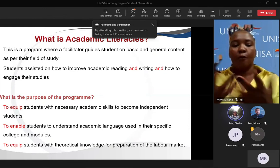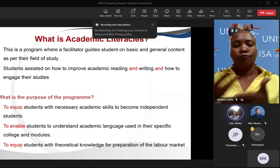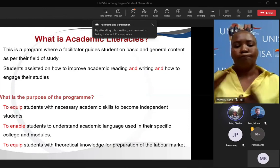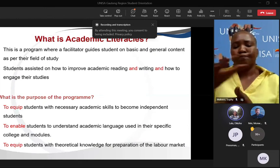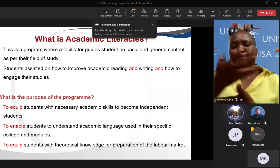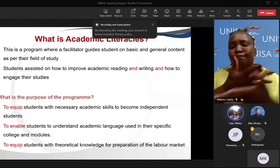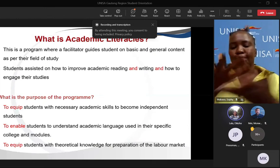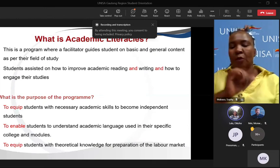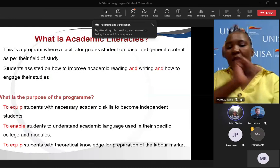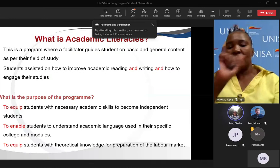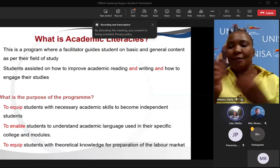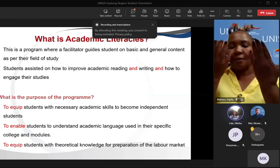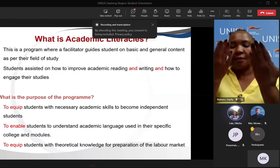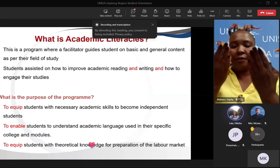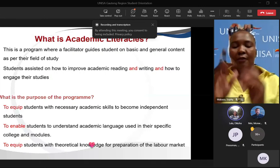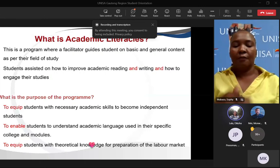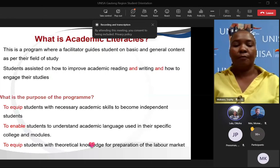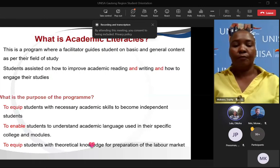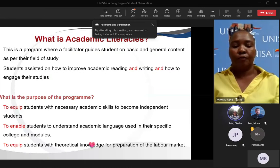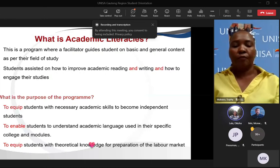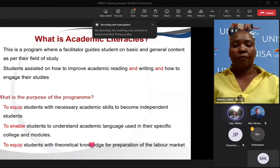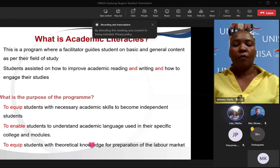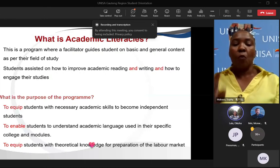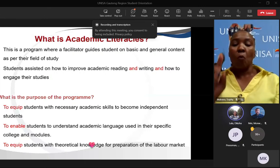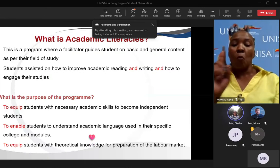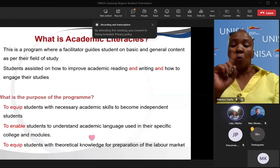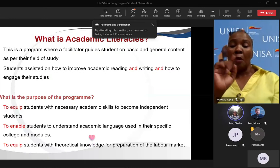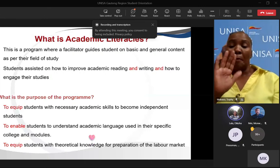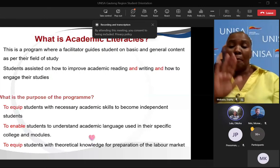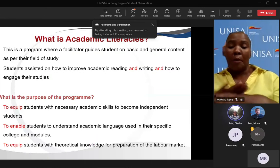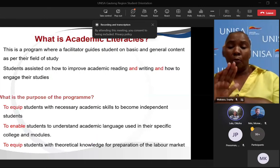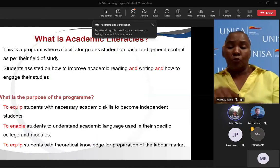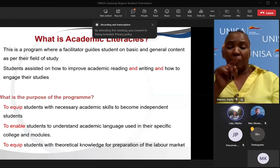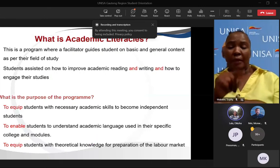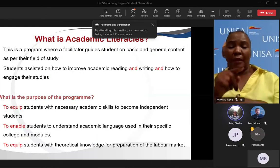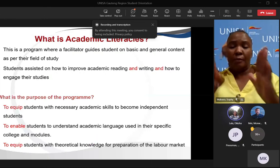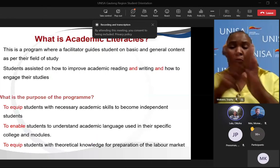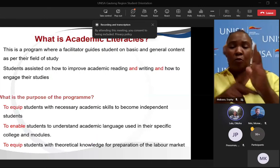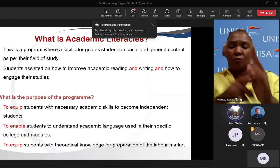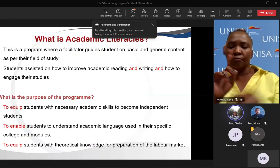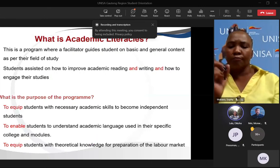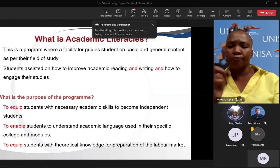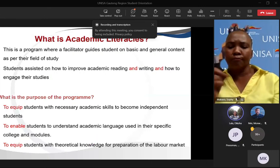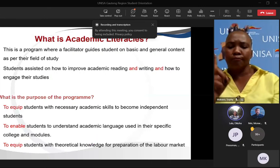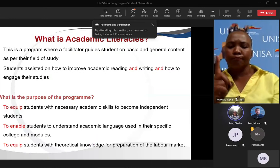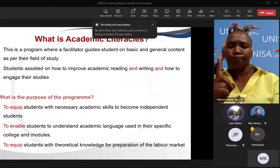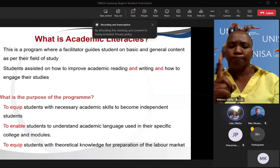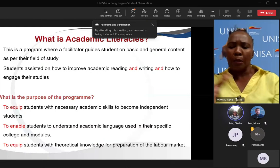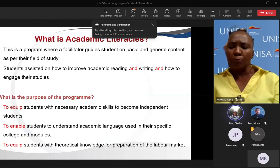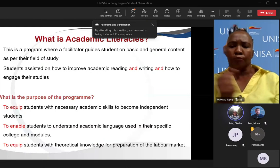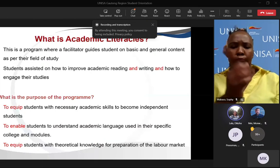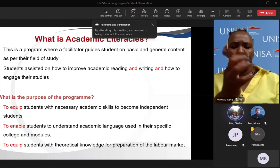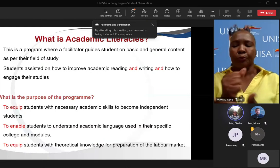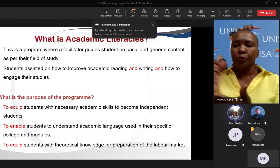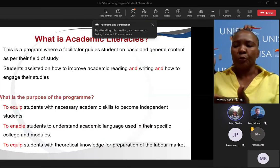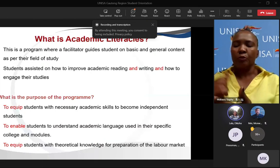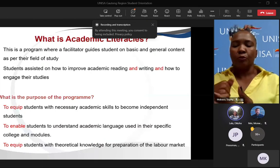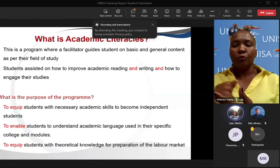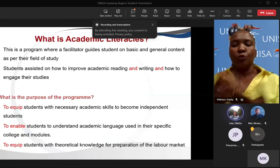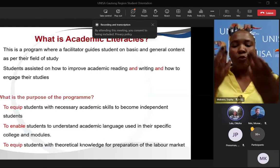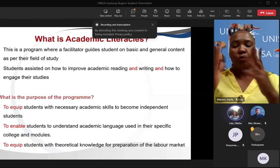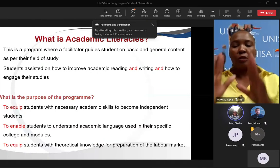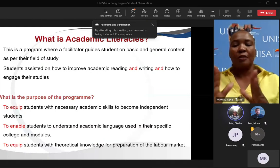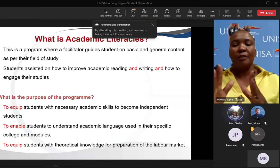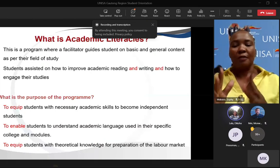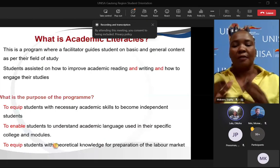assist so what is the purpose of this program it is to equip students with the necessary academic